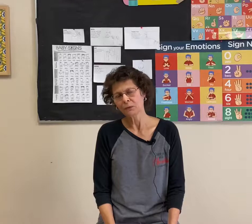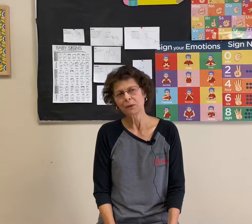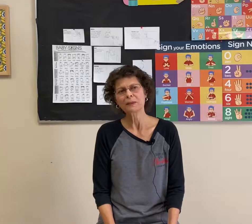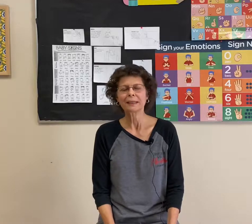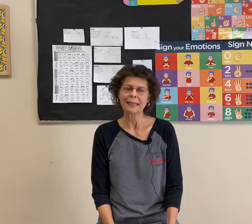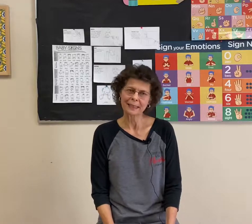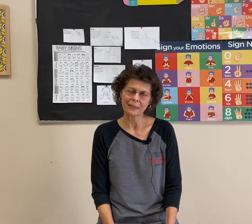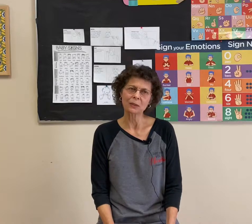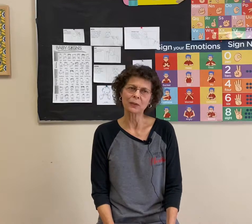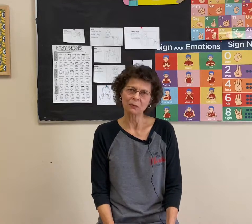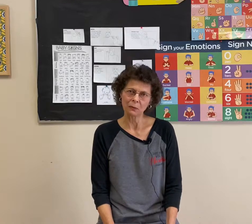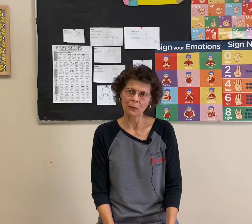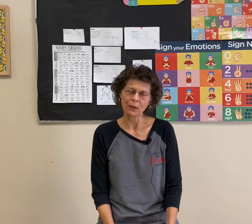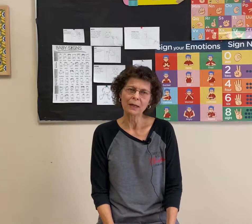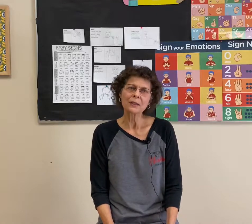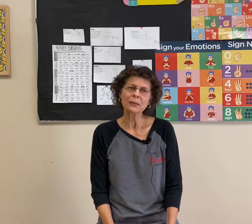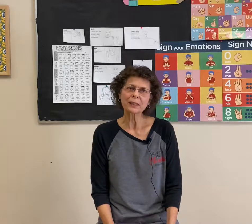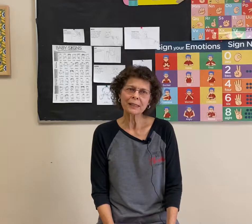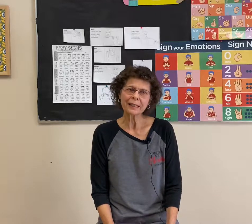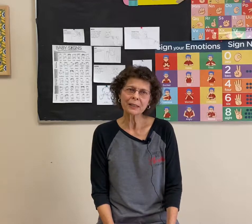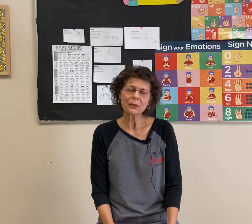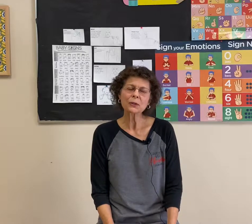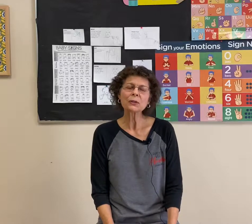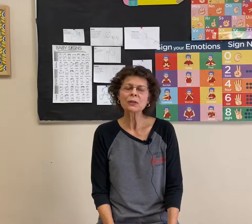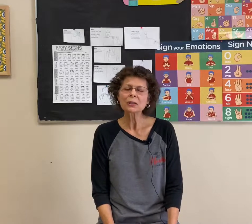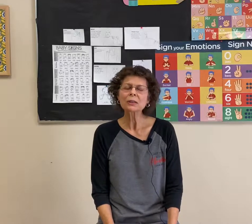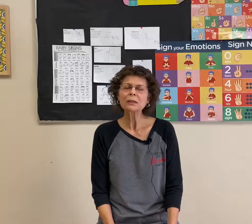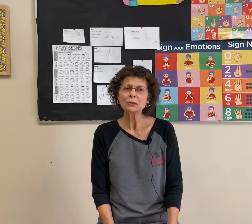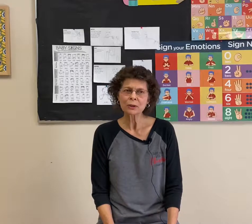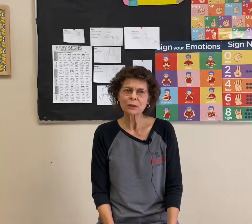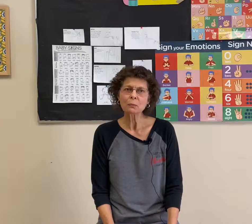and then 18 to 24. So in the second year, you can just introduce